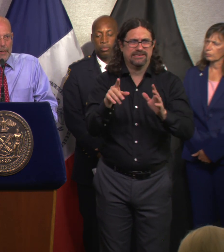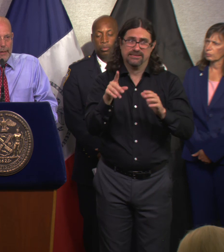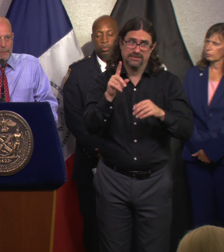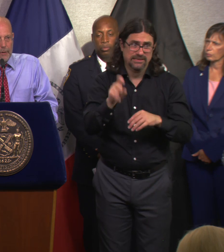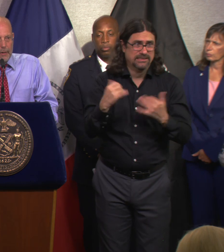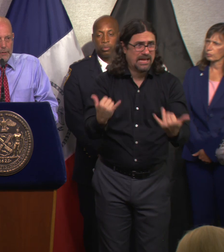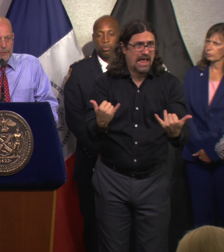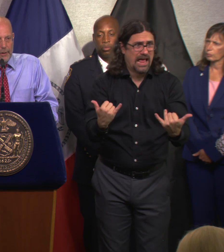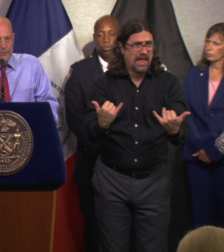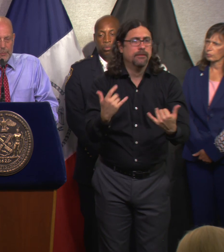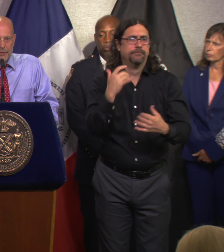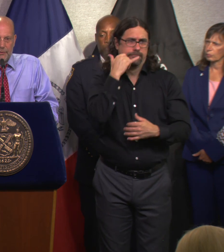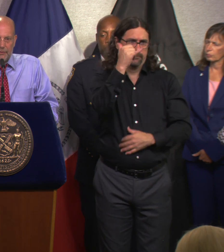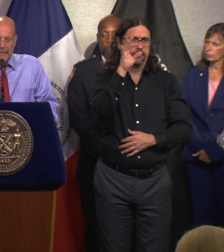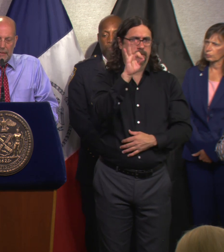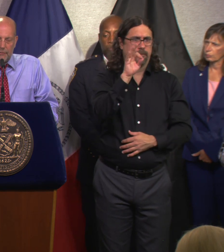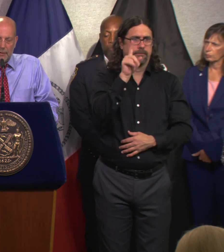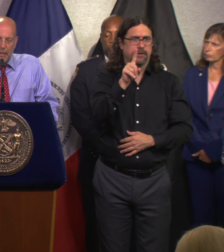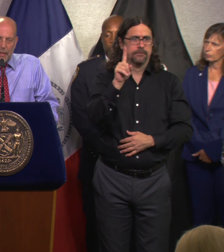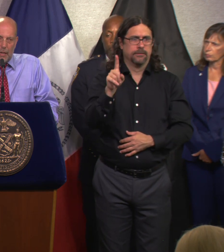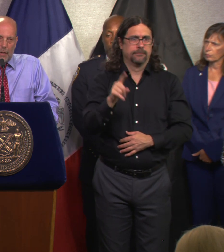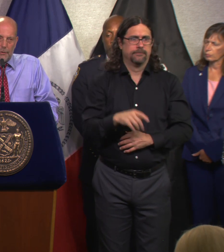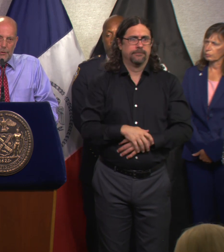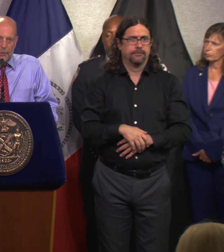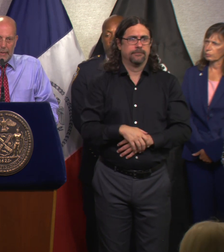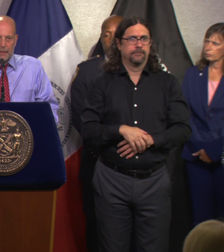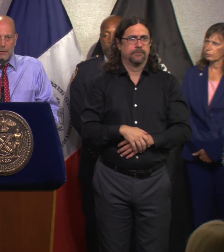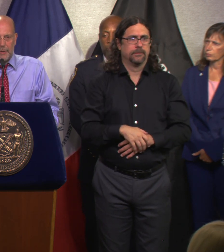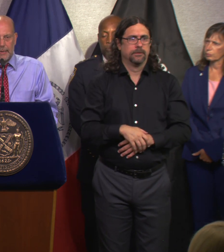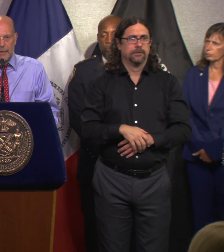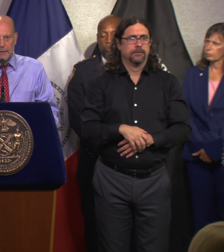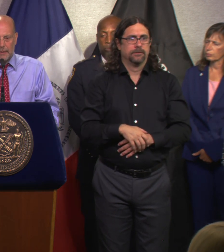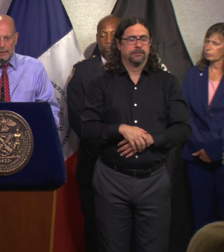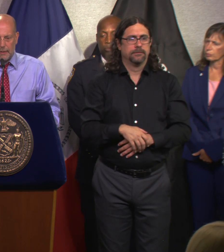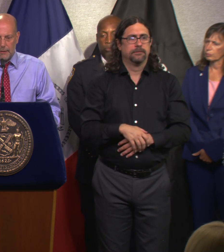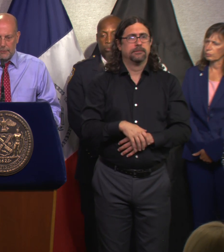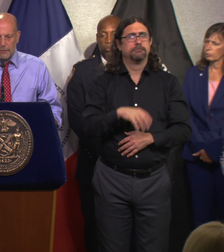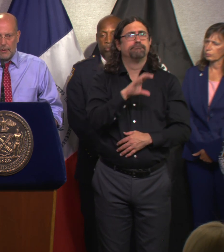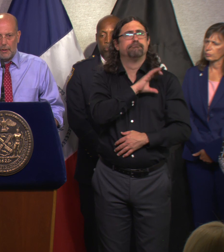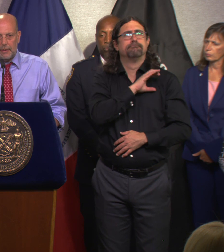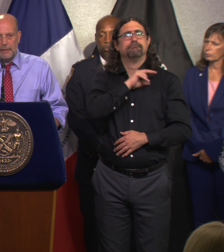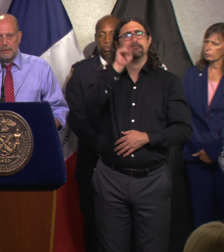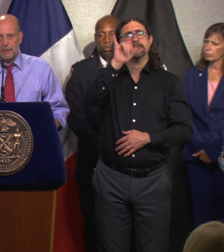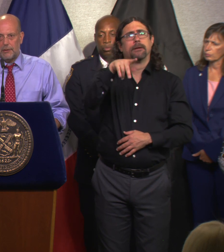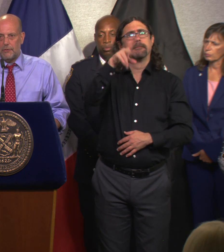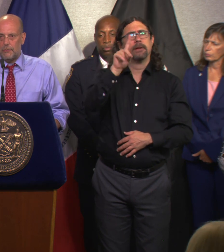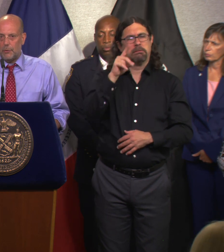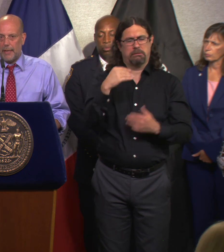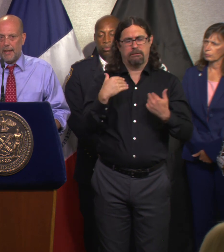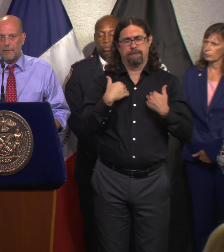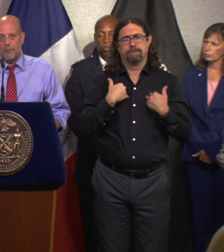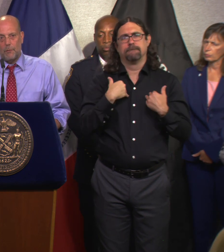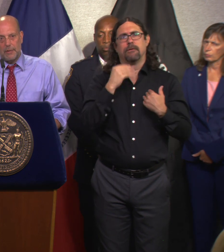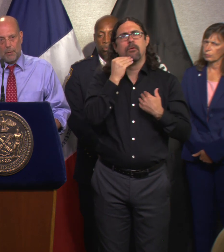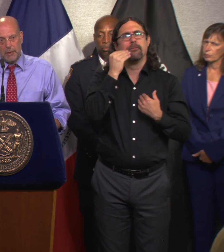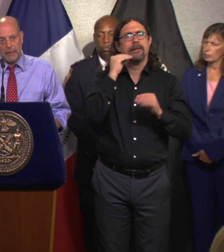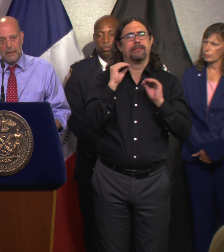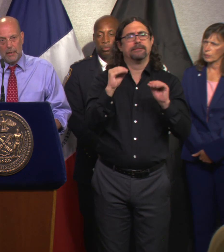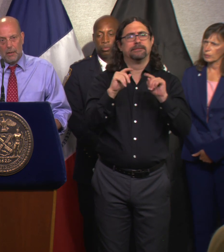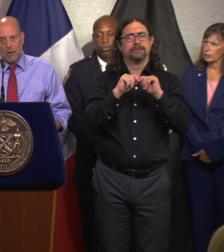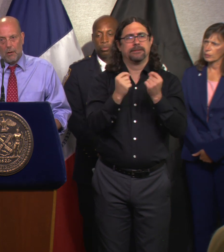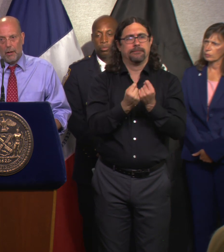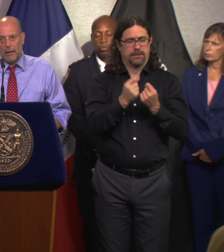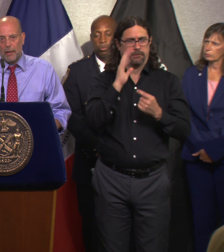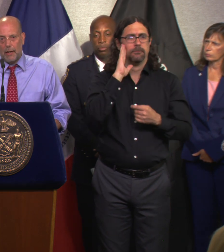and address the person's needs. During the weekend and in these heat conditions, we have